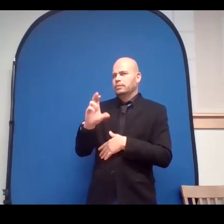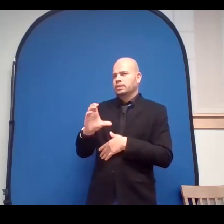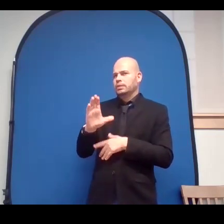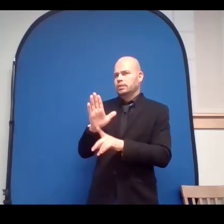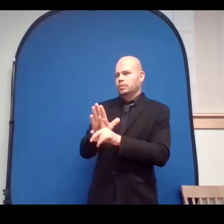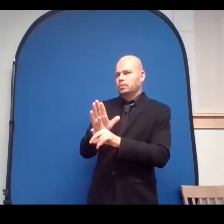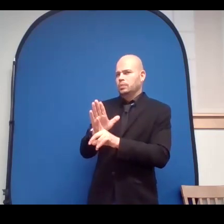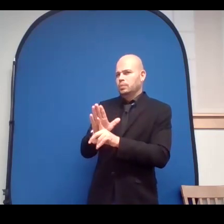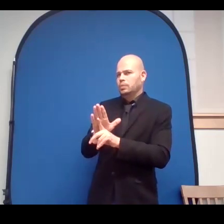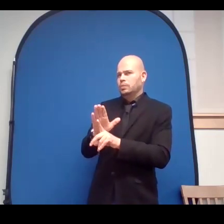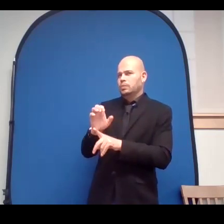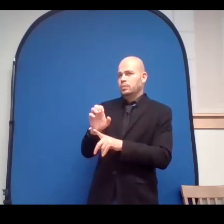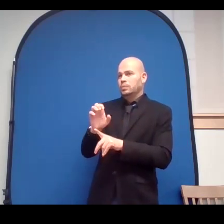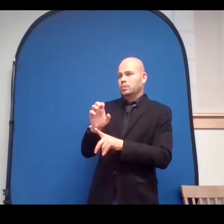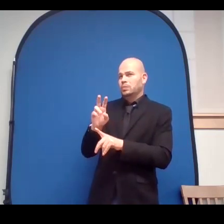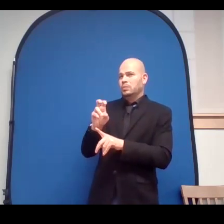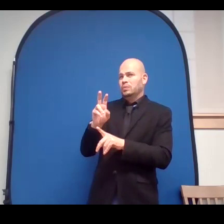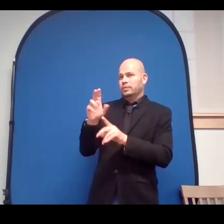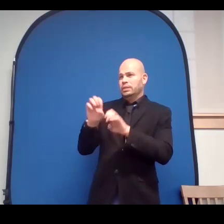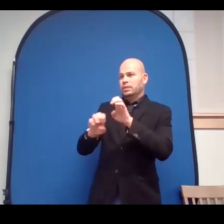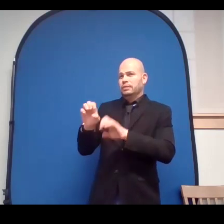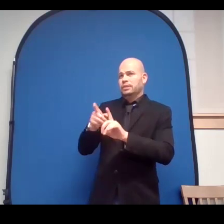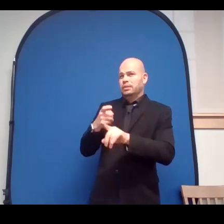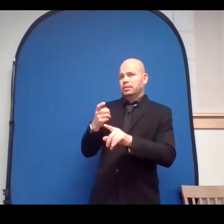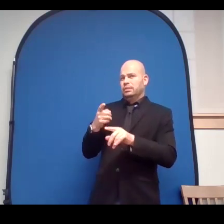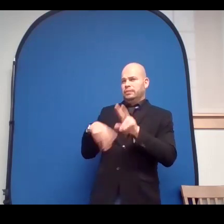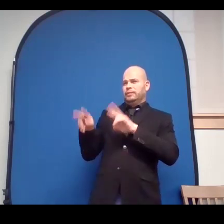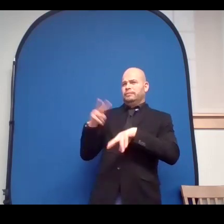of Captain Sergeant Card.